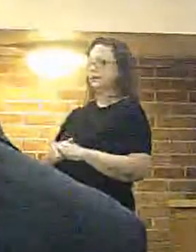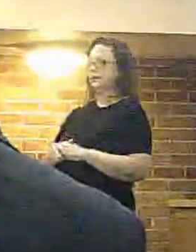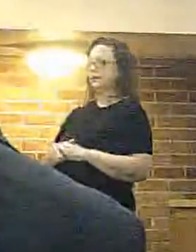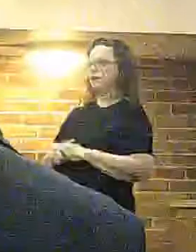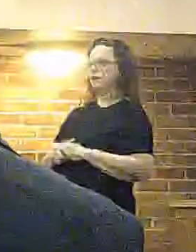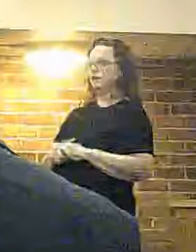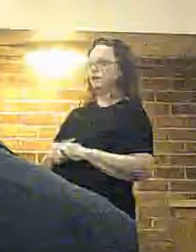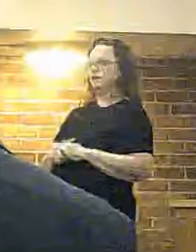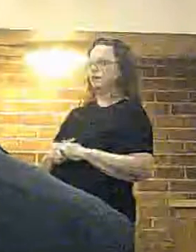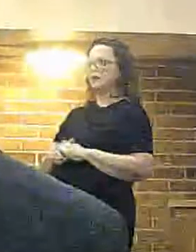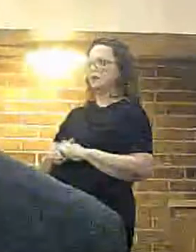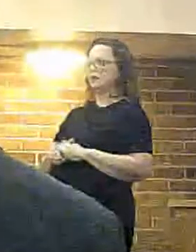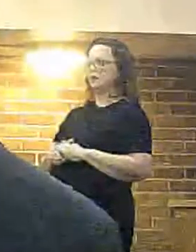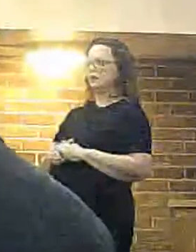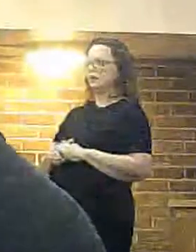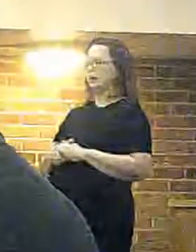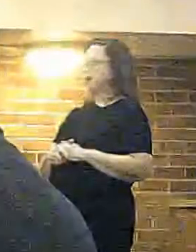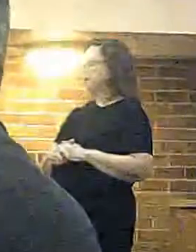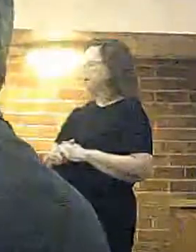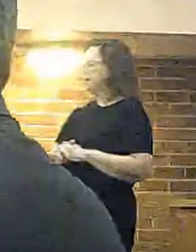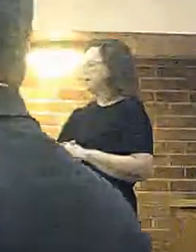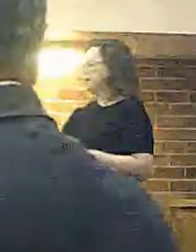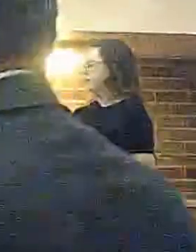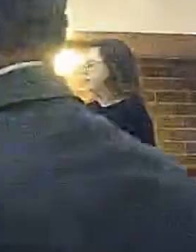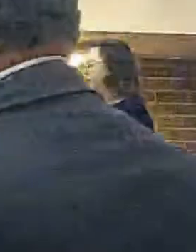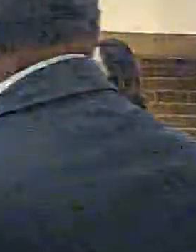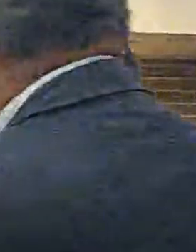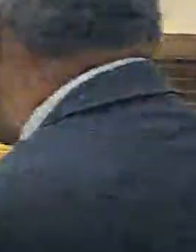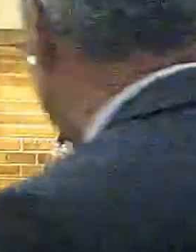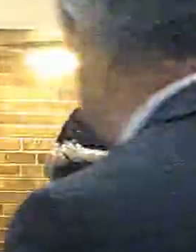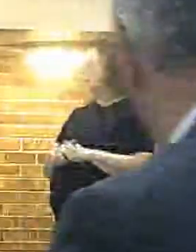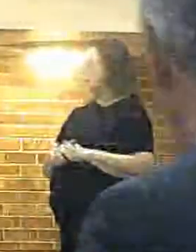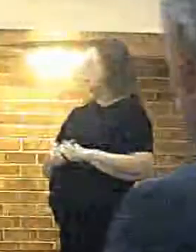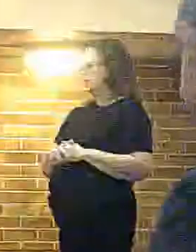If you haven't spoken before, would you like to come out?